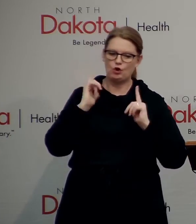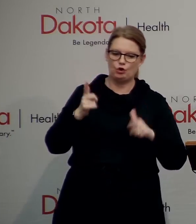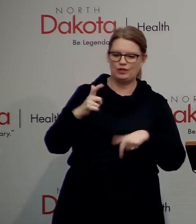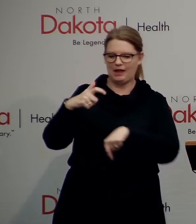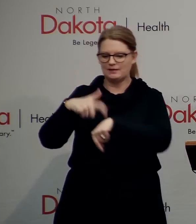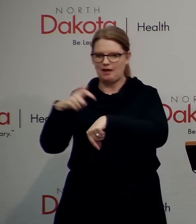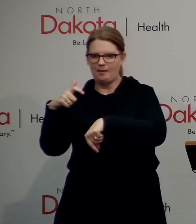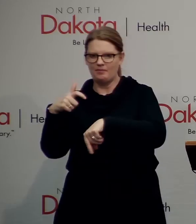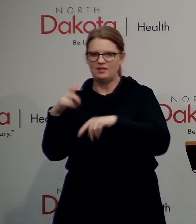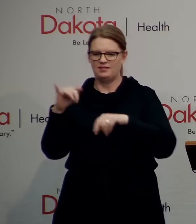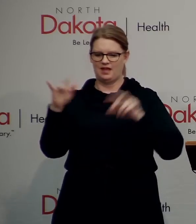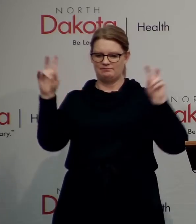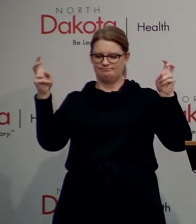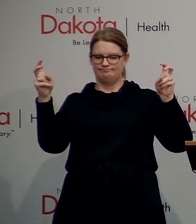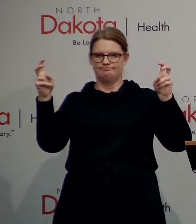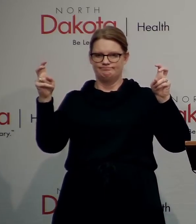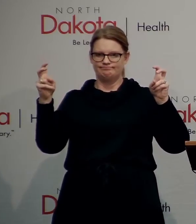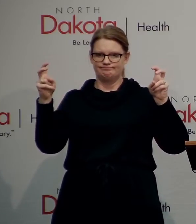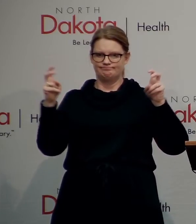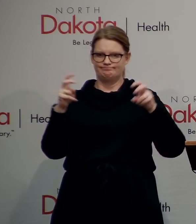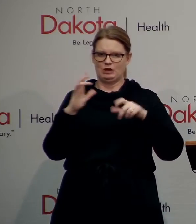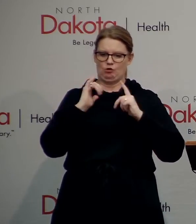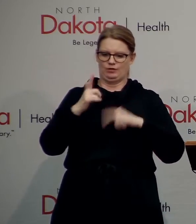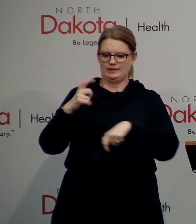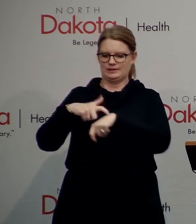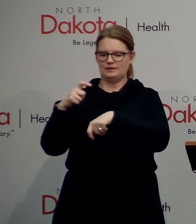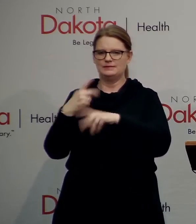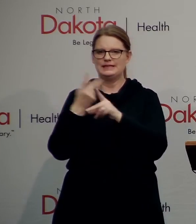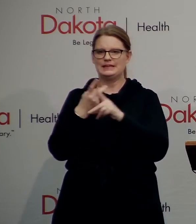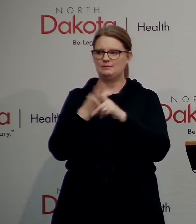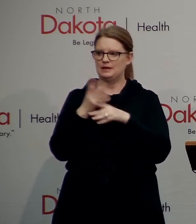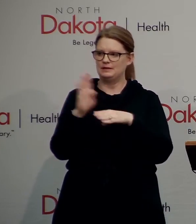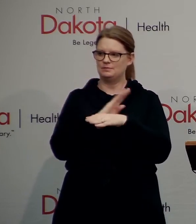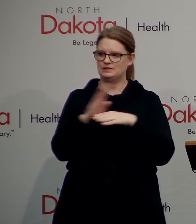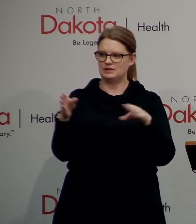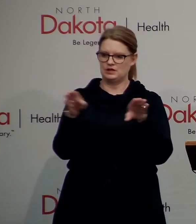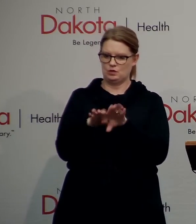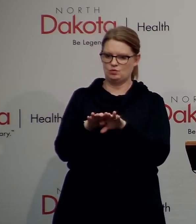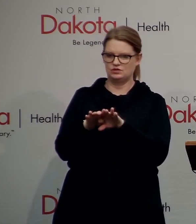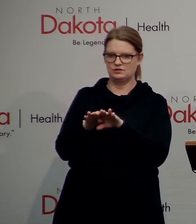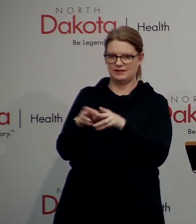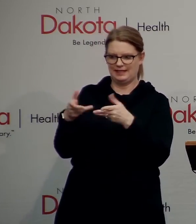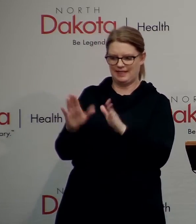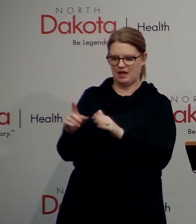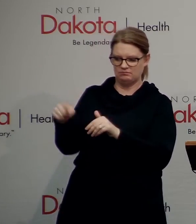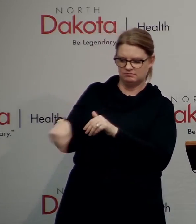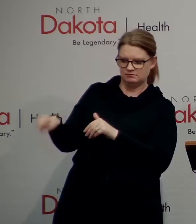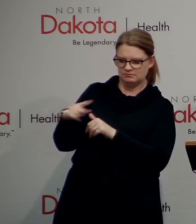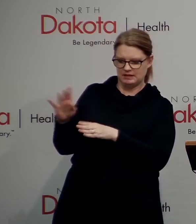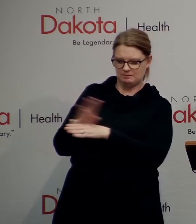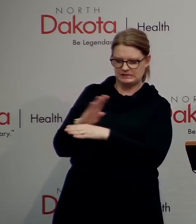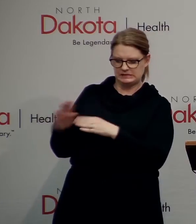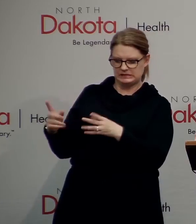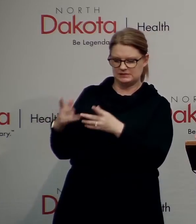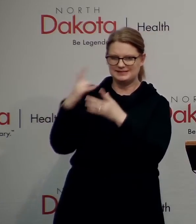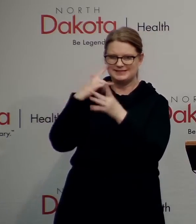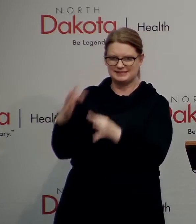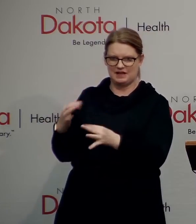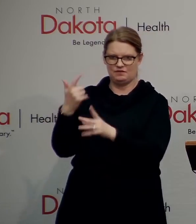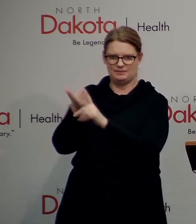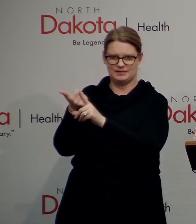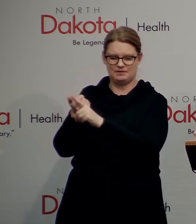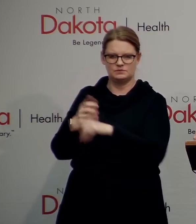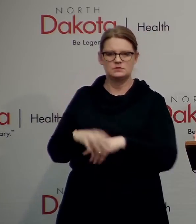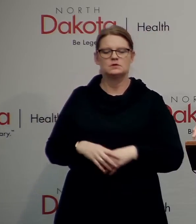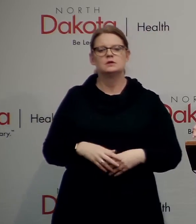time. How does that phrase apply to keeping business closures to the decision of businesses and mayors? Yeah,